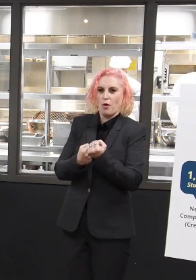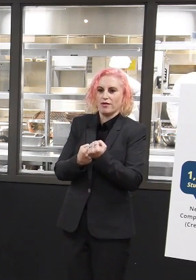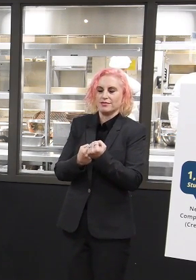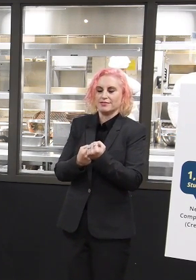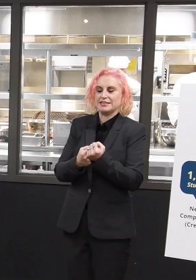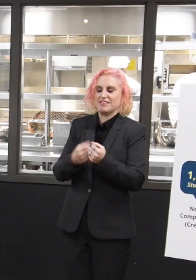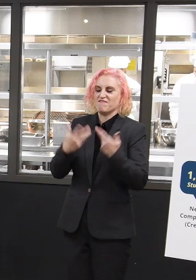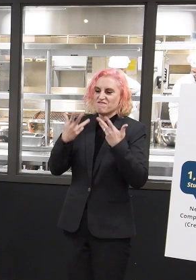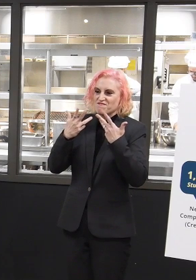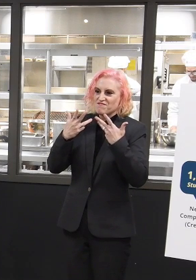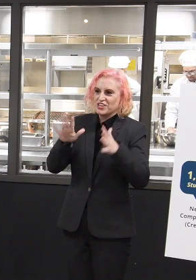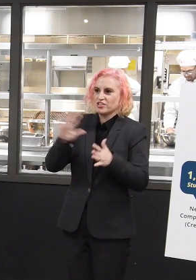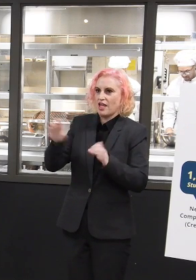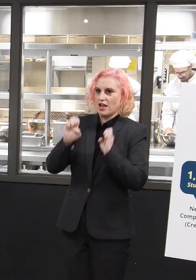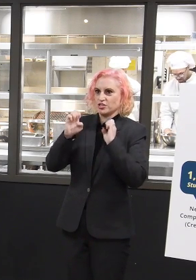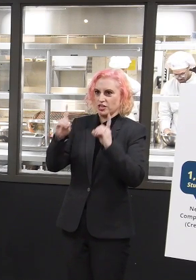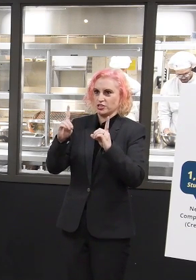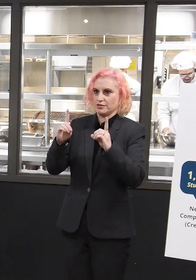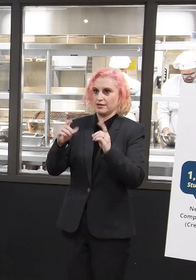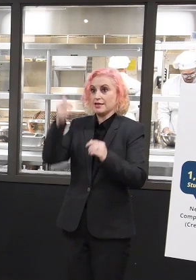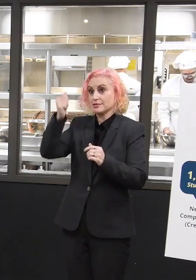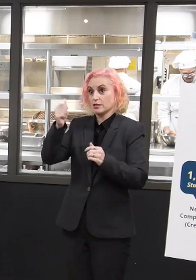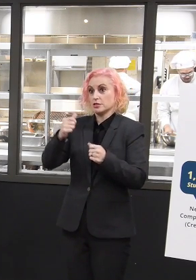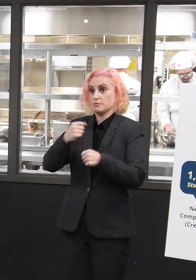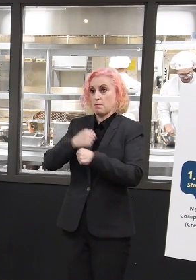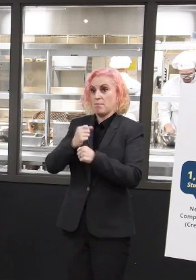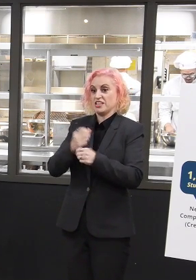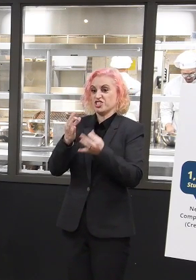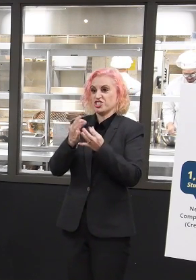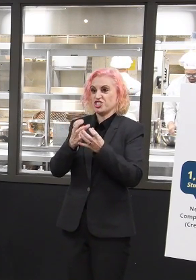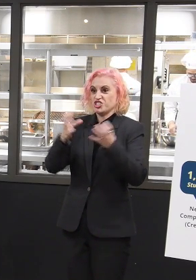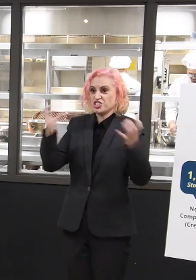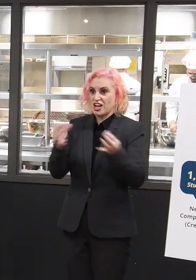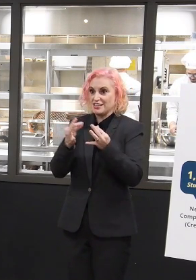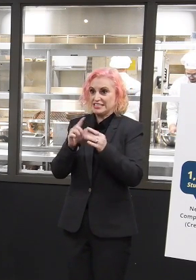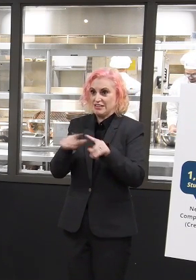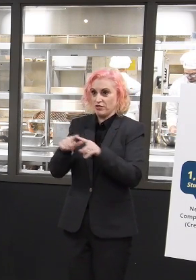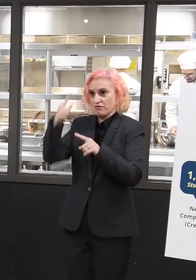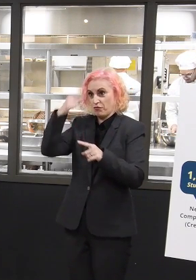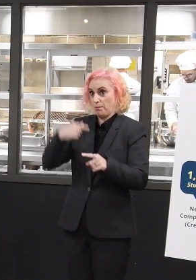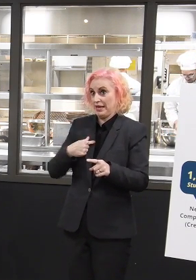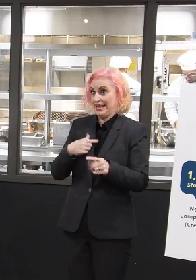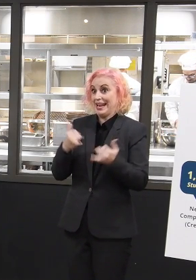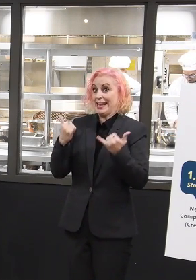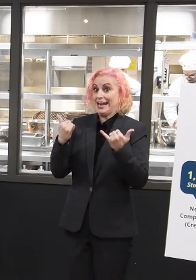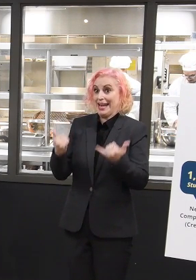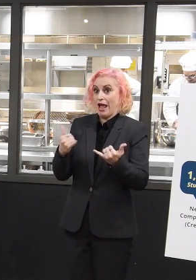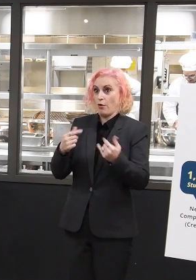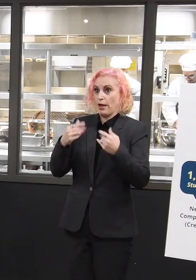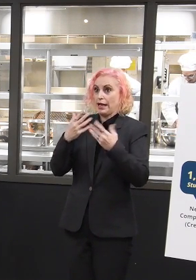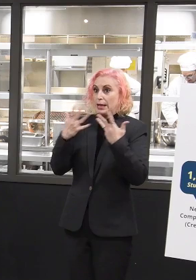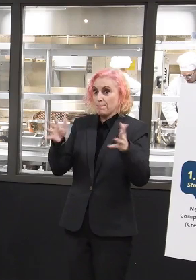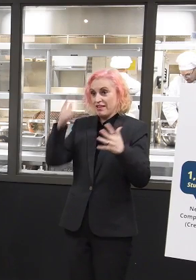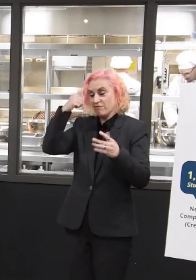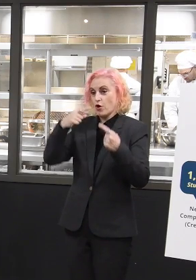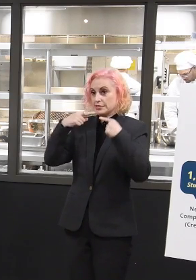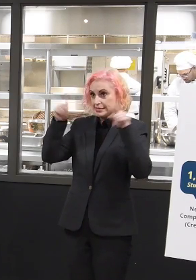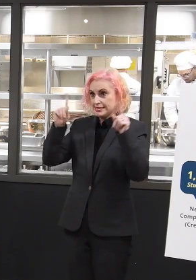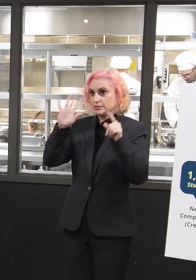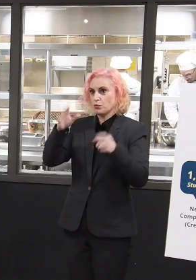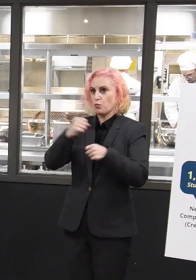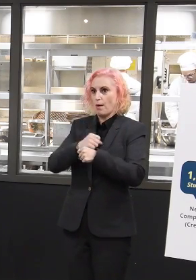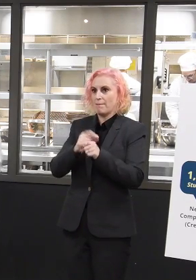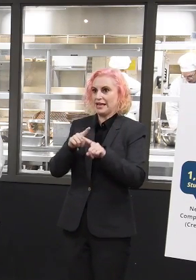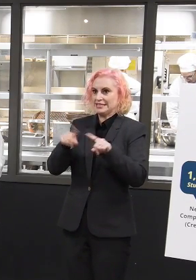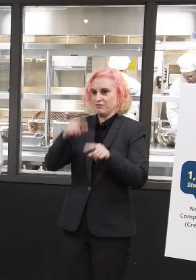education. Scholarships have made the difference for me, and now the Complete for Success scholarships will make a difference for others.